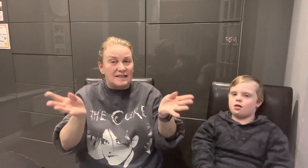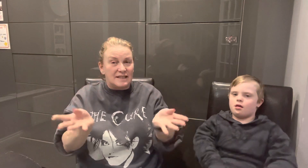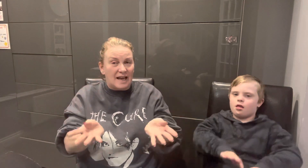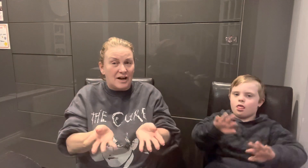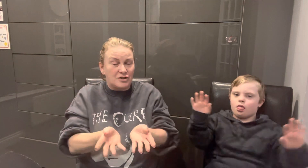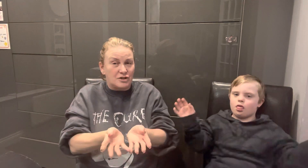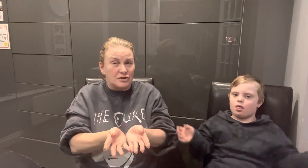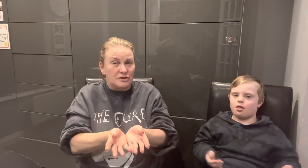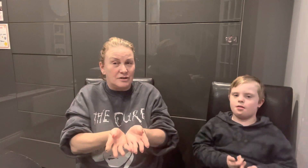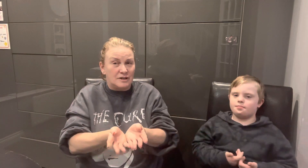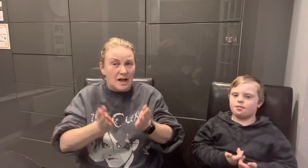International